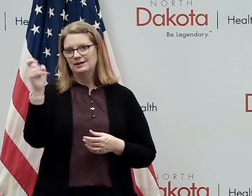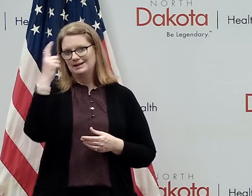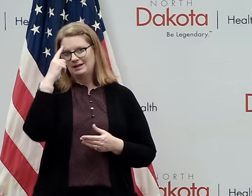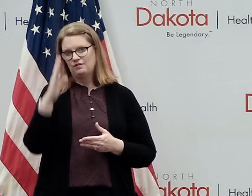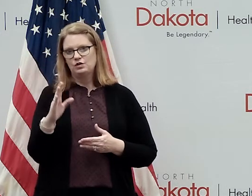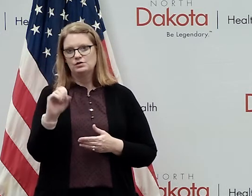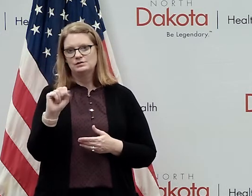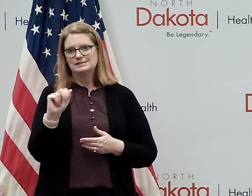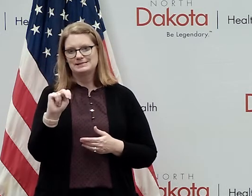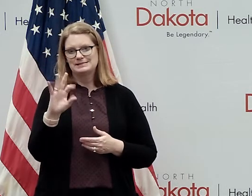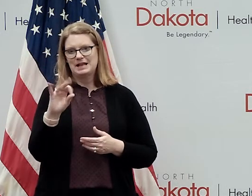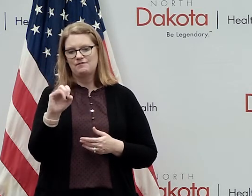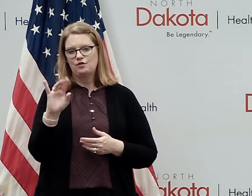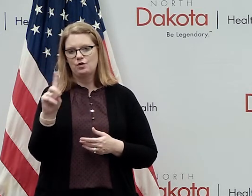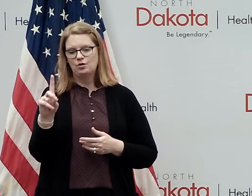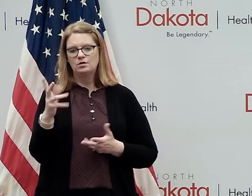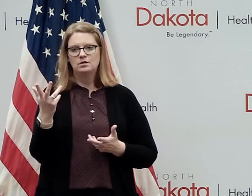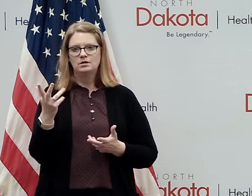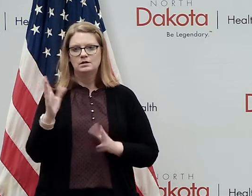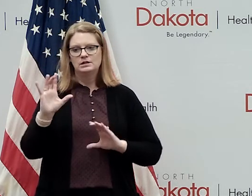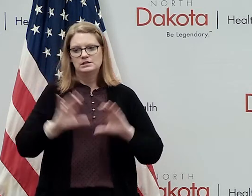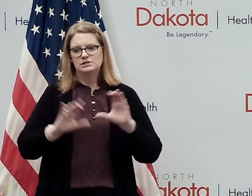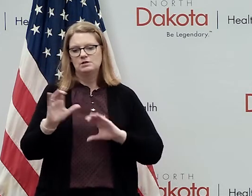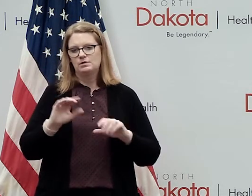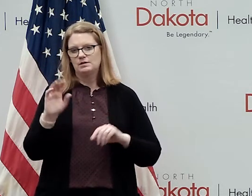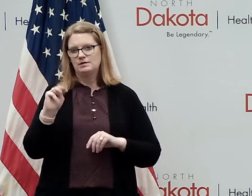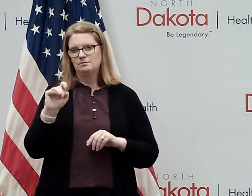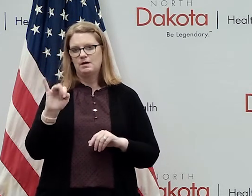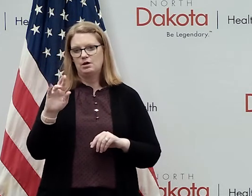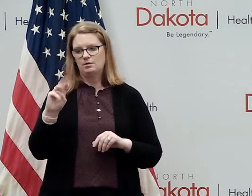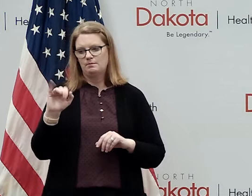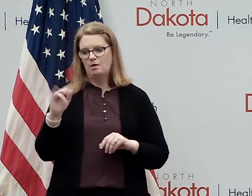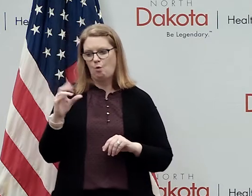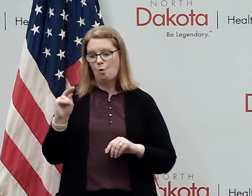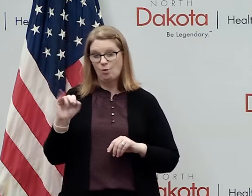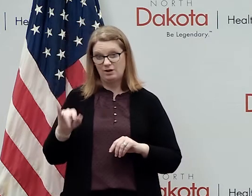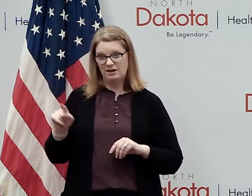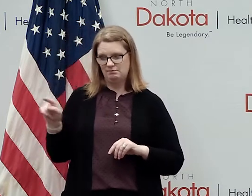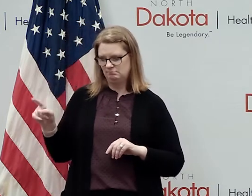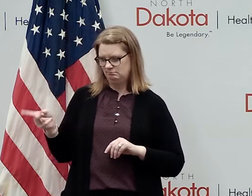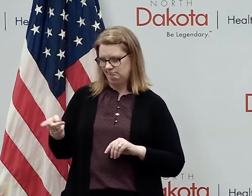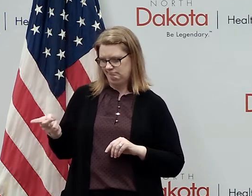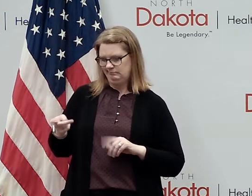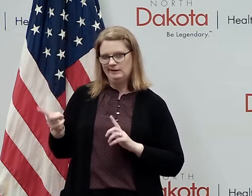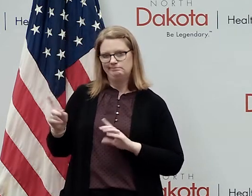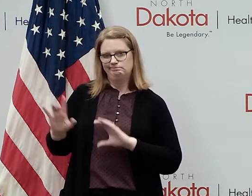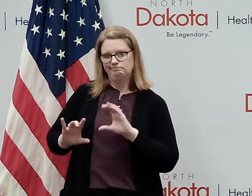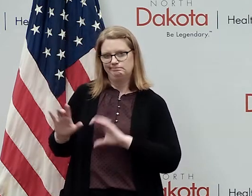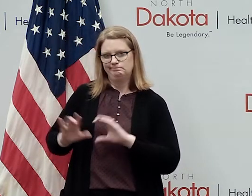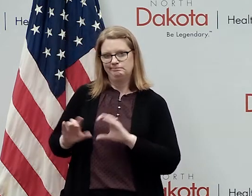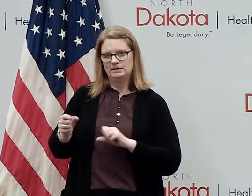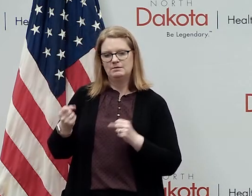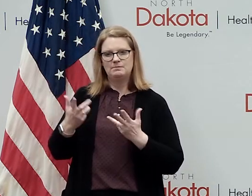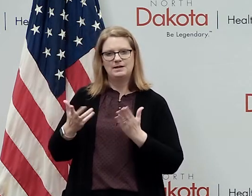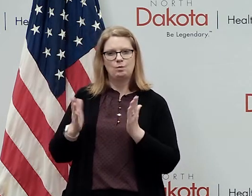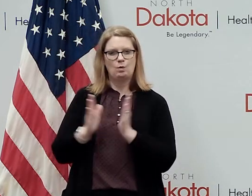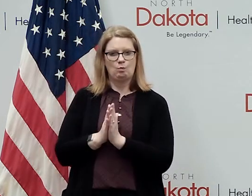Sanford spoke with Mayor Mahoney earlier today because many of the requests that they